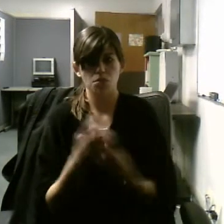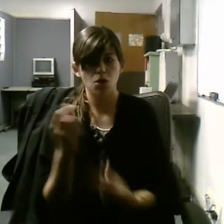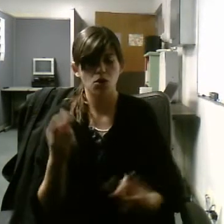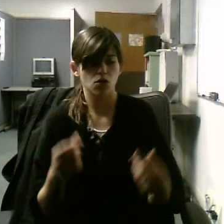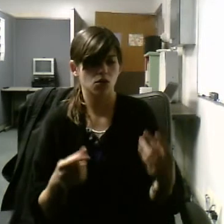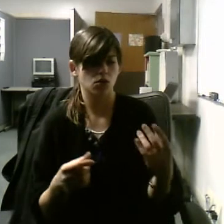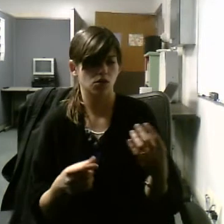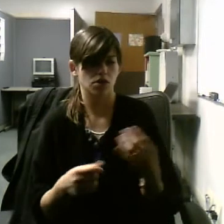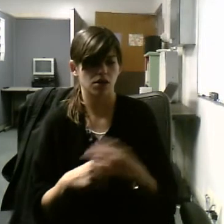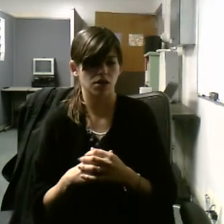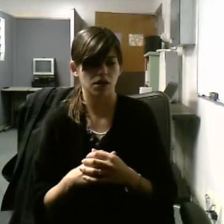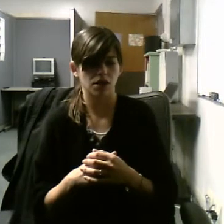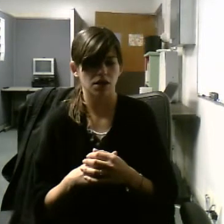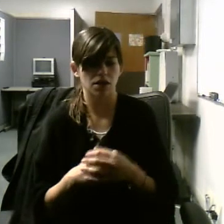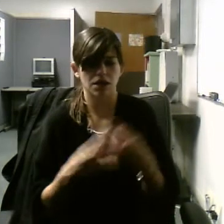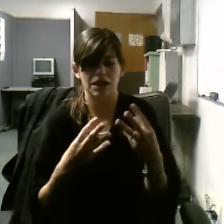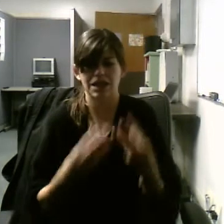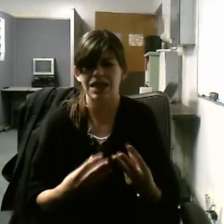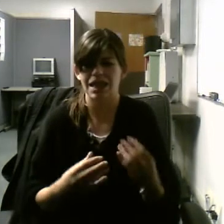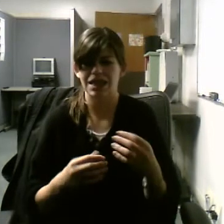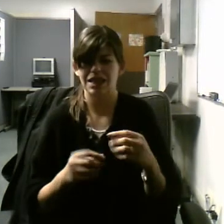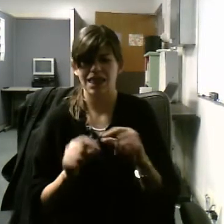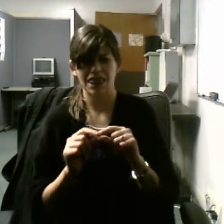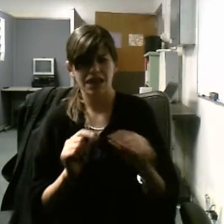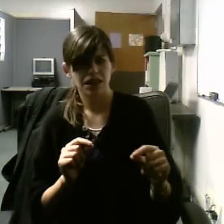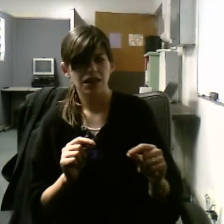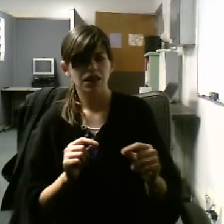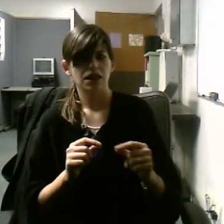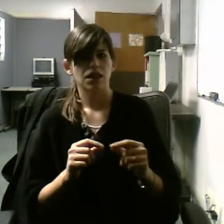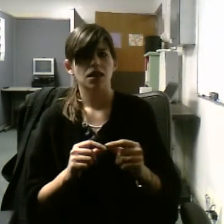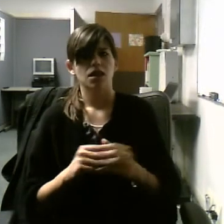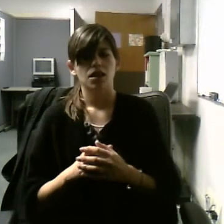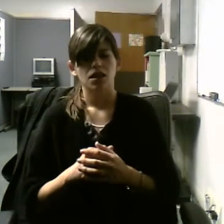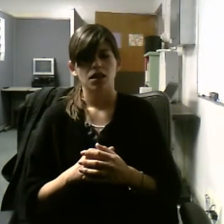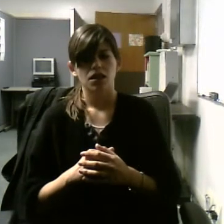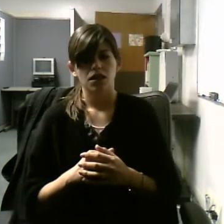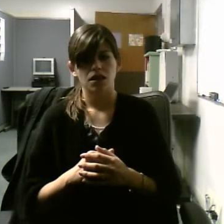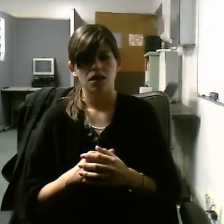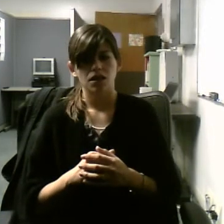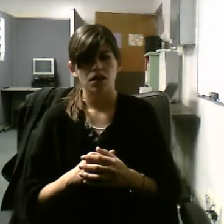as you can see, is thinner, denser, and is made of basalt-like rocks.